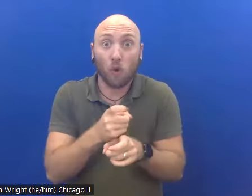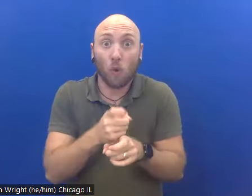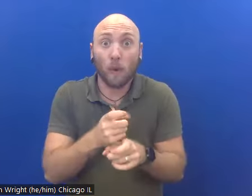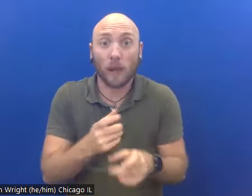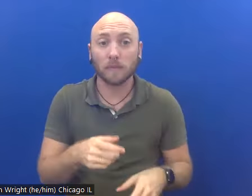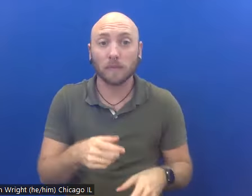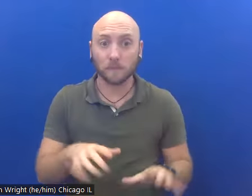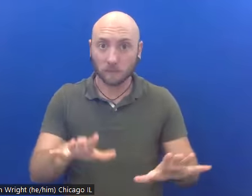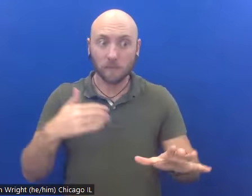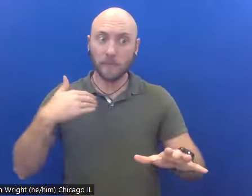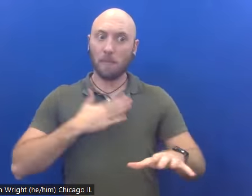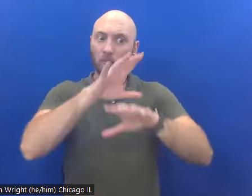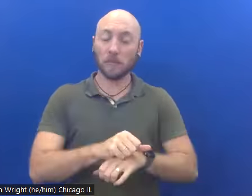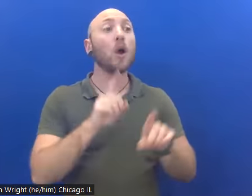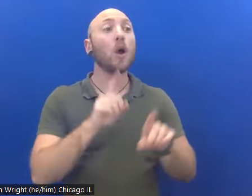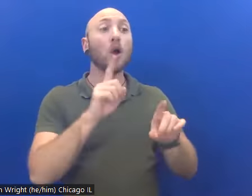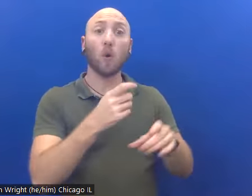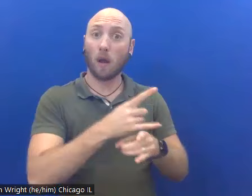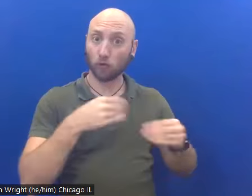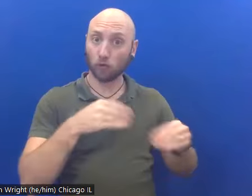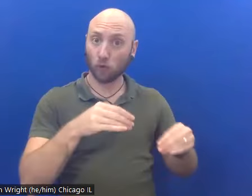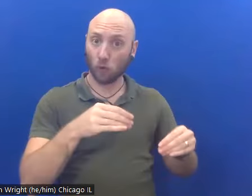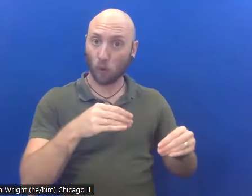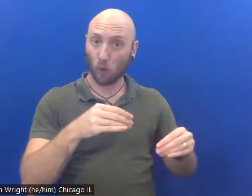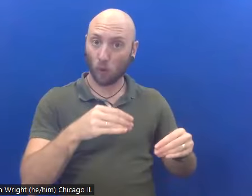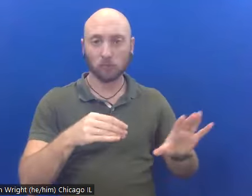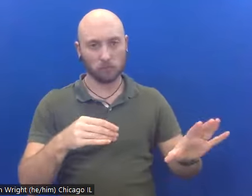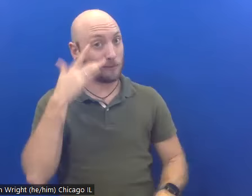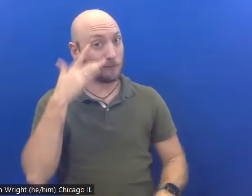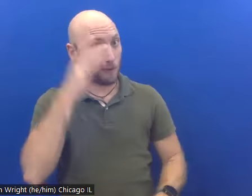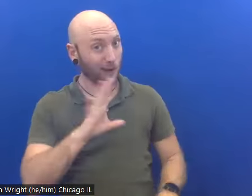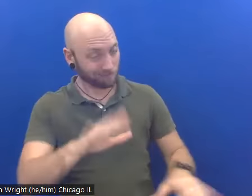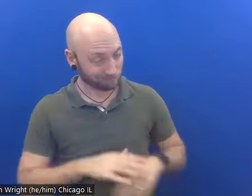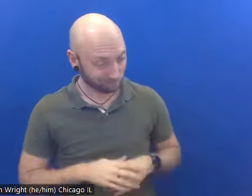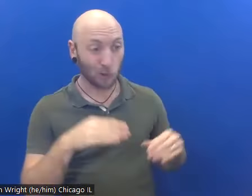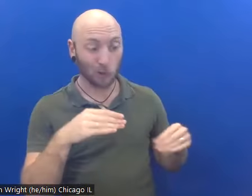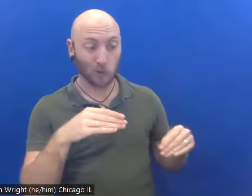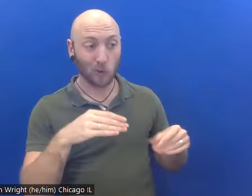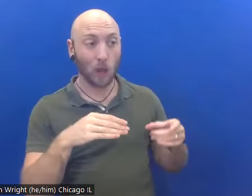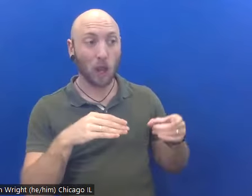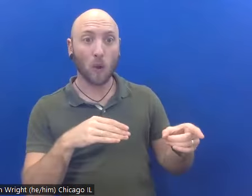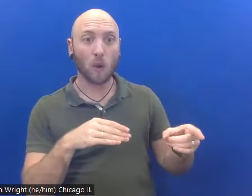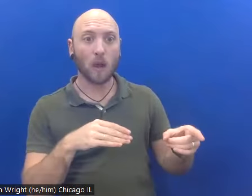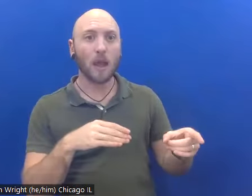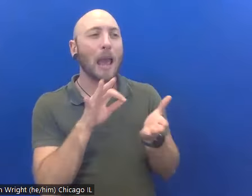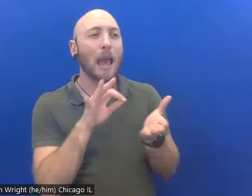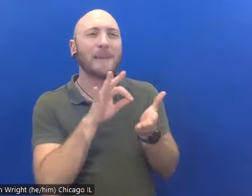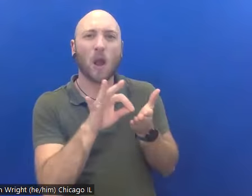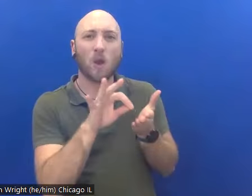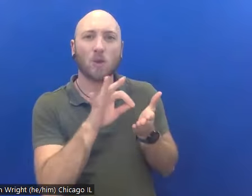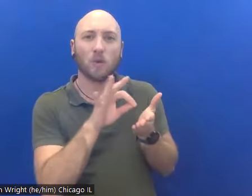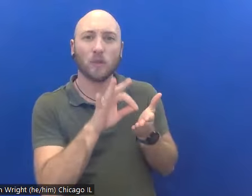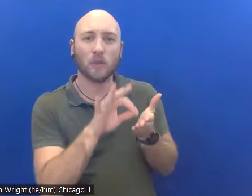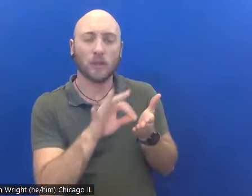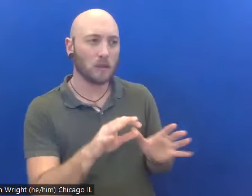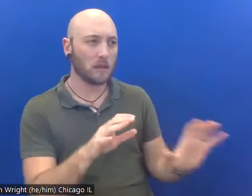liquor store because I'm a smart guy, right? I go to a liquor store and I'd start looking like, how many ounces are in this bottle or can?